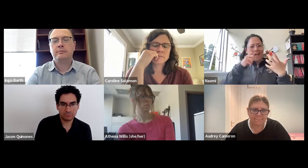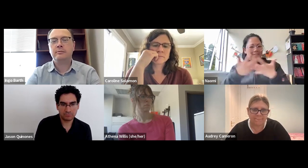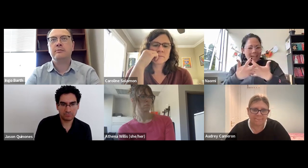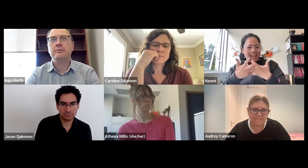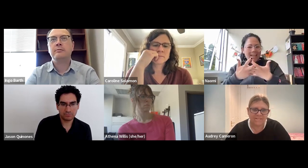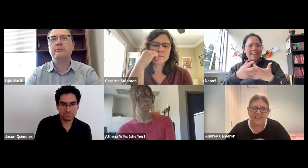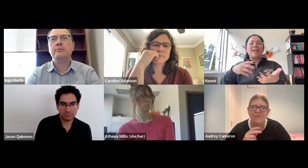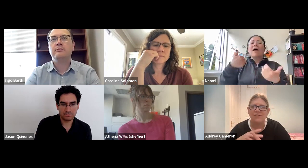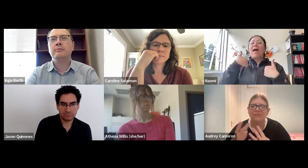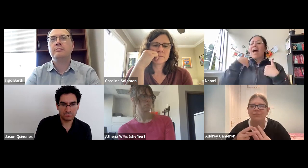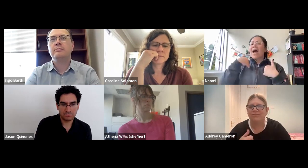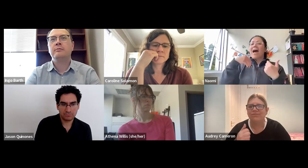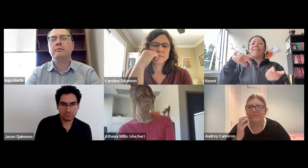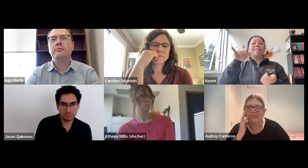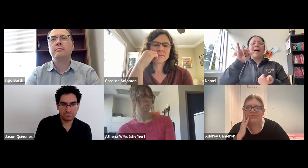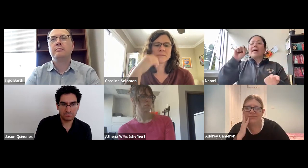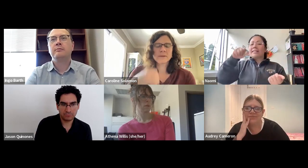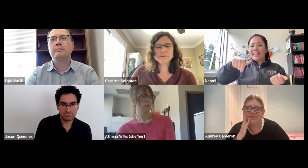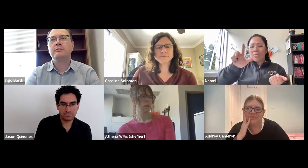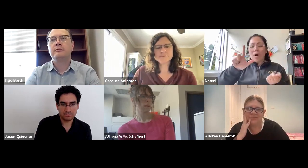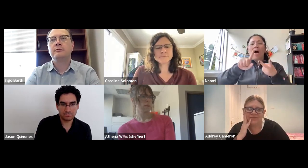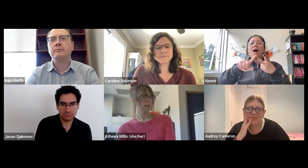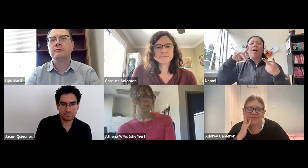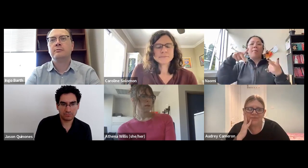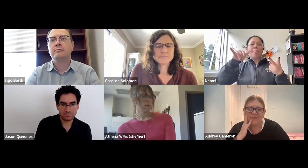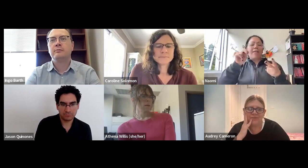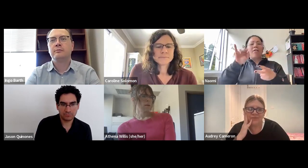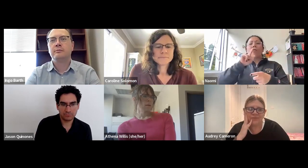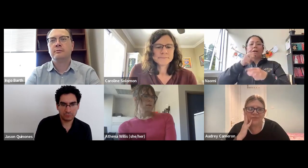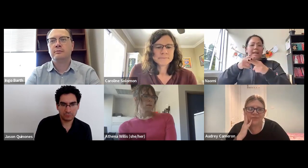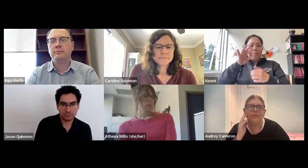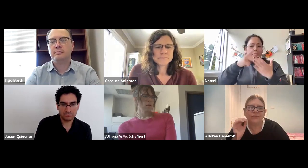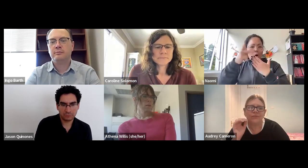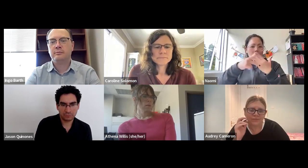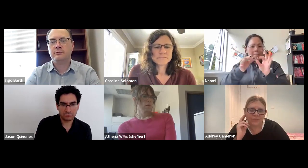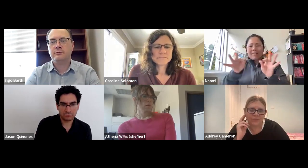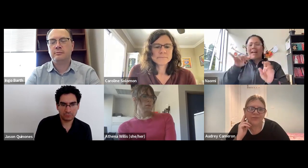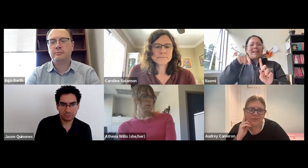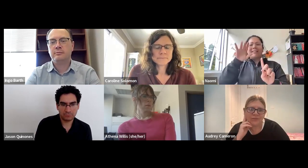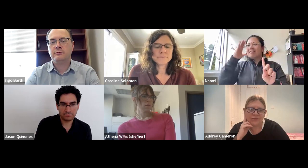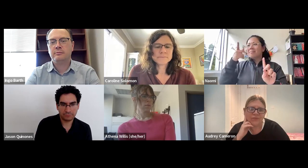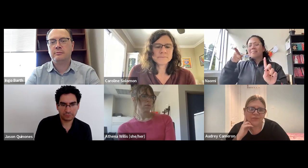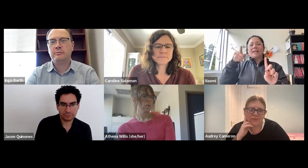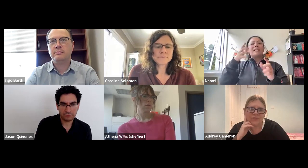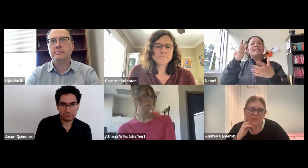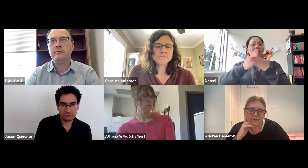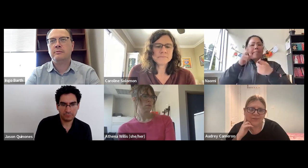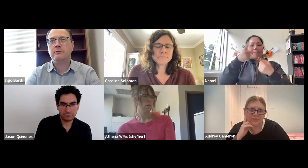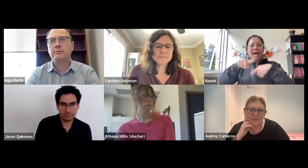But, you know, for the example, program, the traditional sign of program like this doesn't necessarily fit in the world of data science